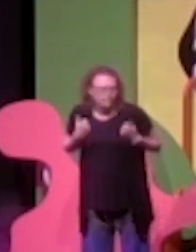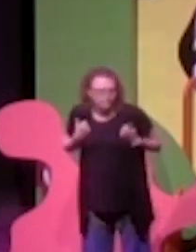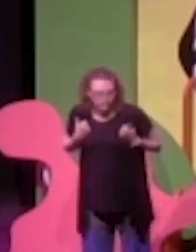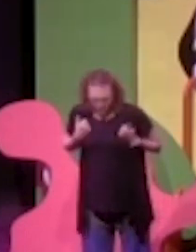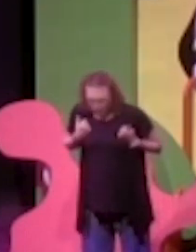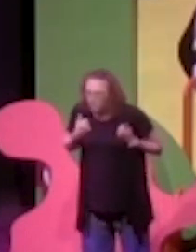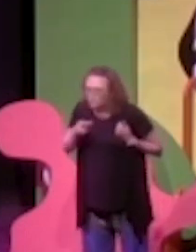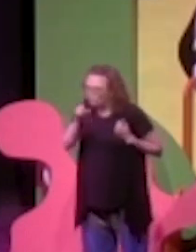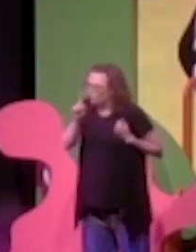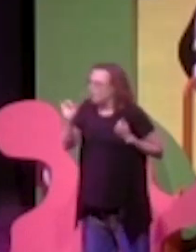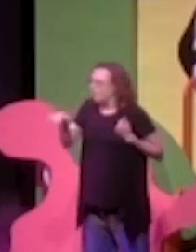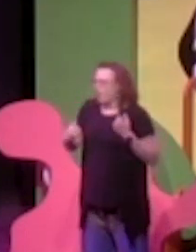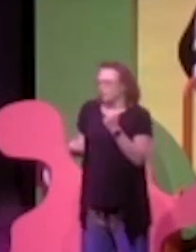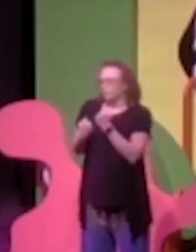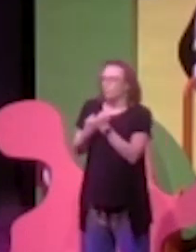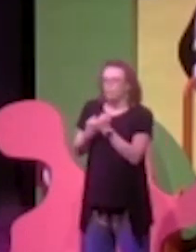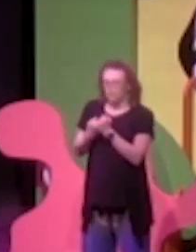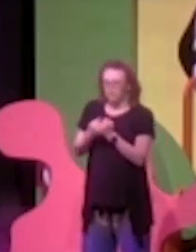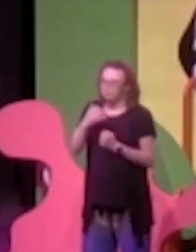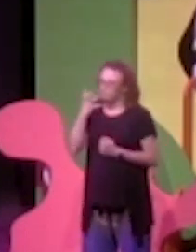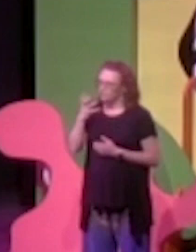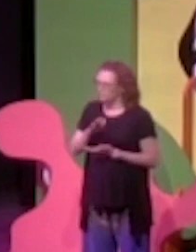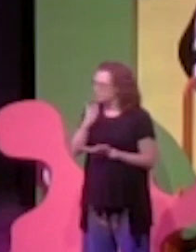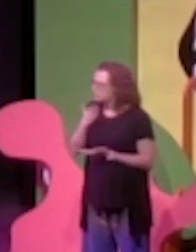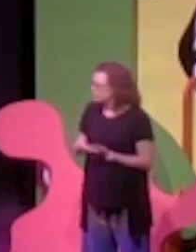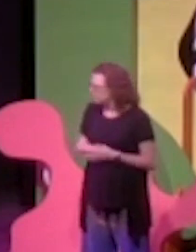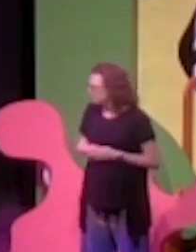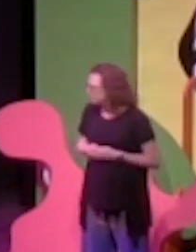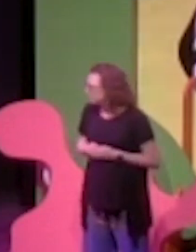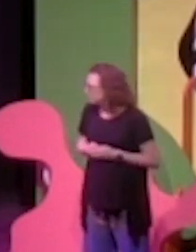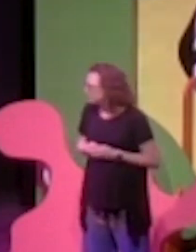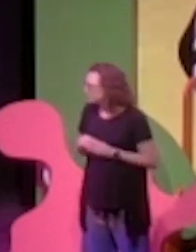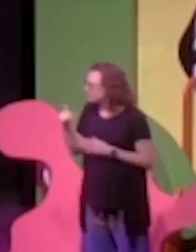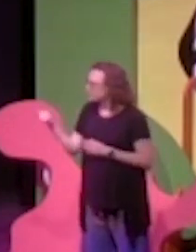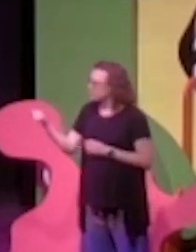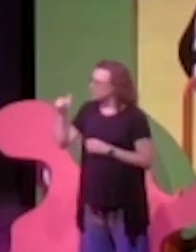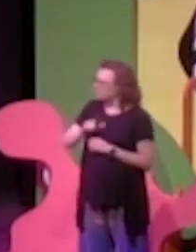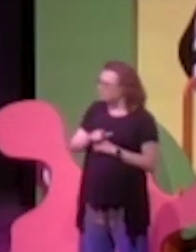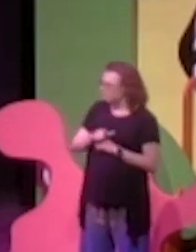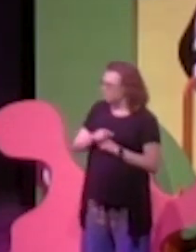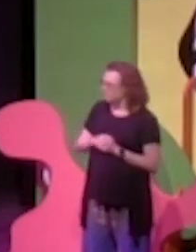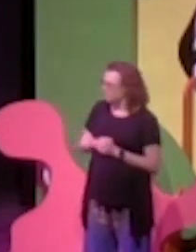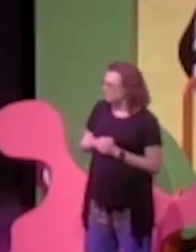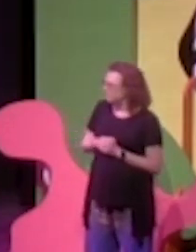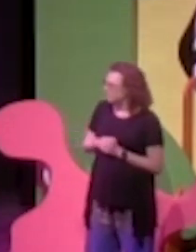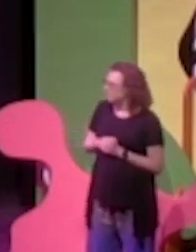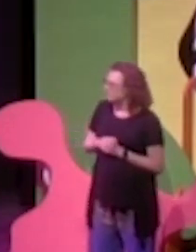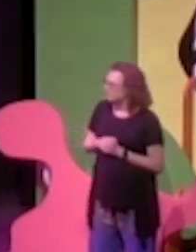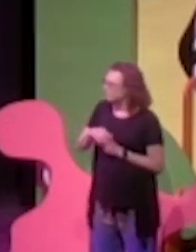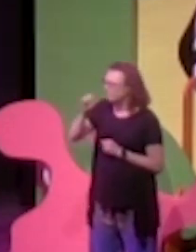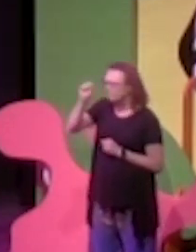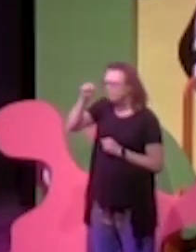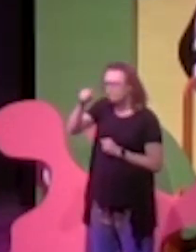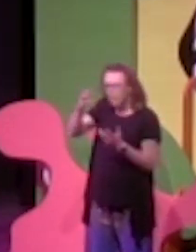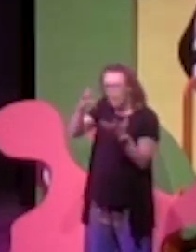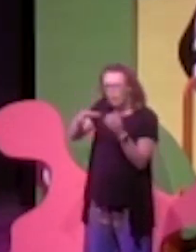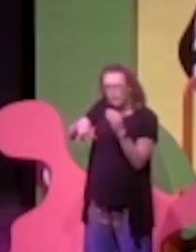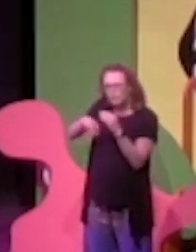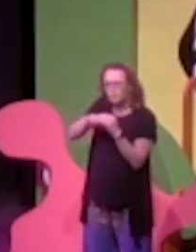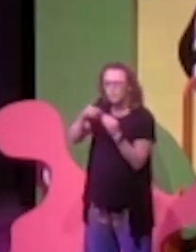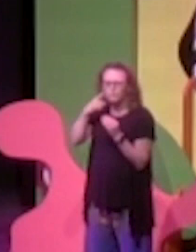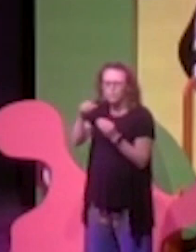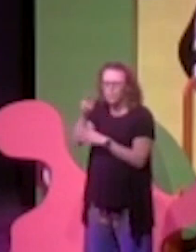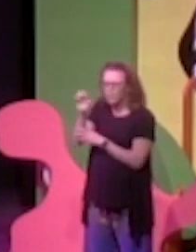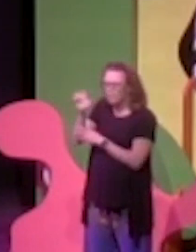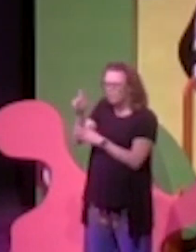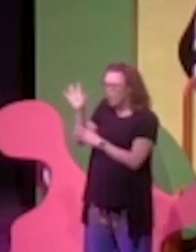at that opportunity. Yeah. And if I may, I'd like to follow on to something that Mark said, speaking